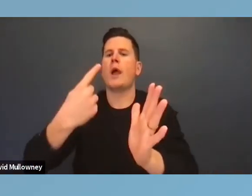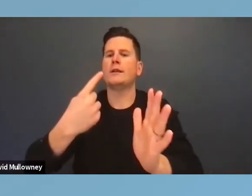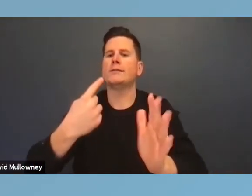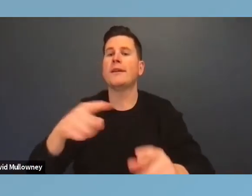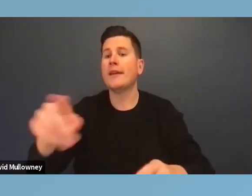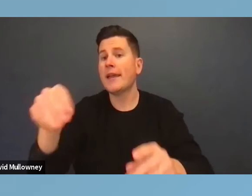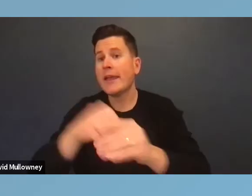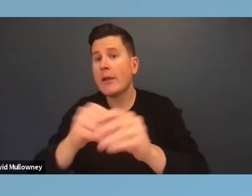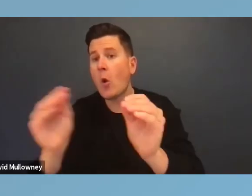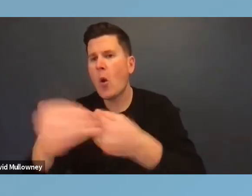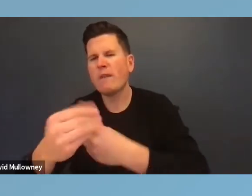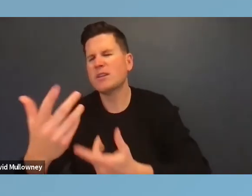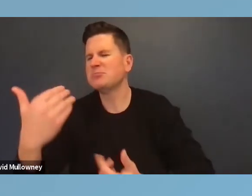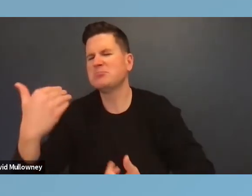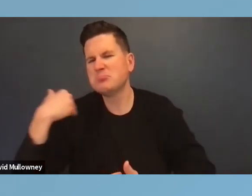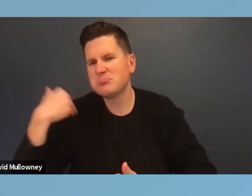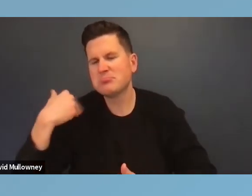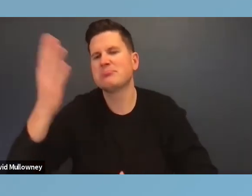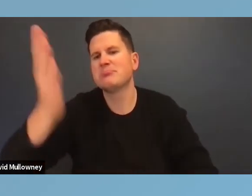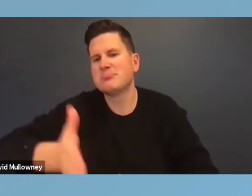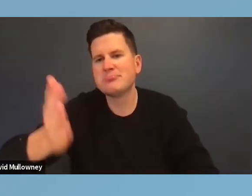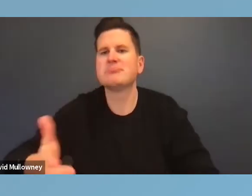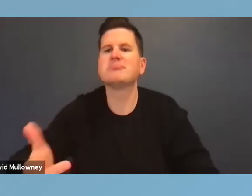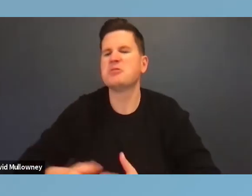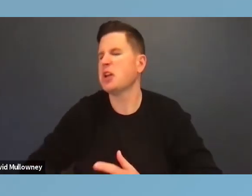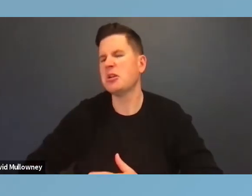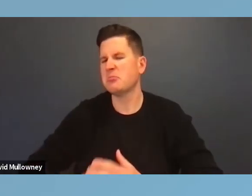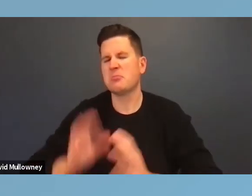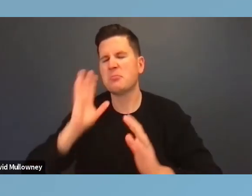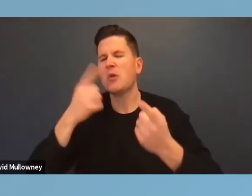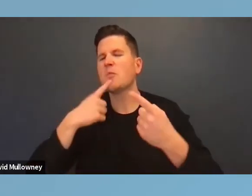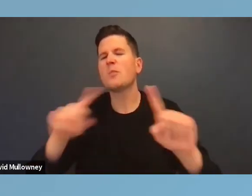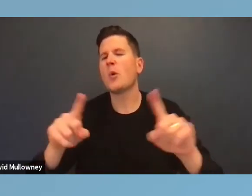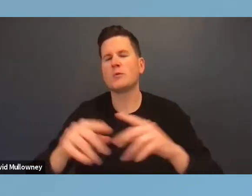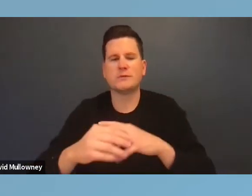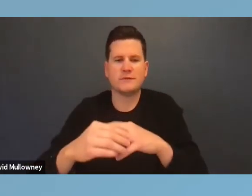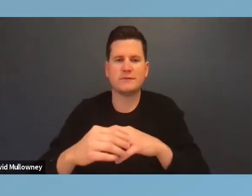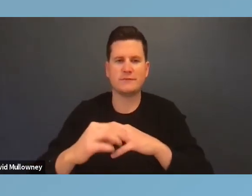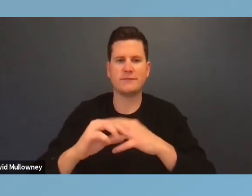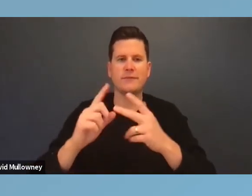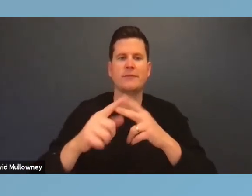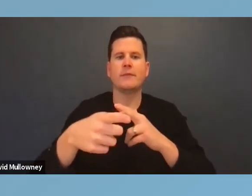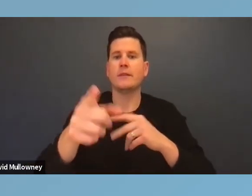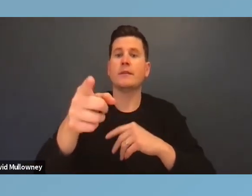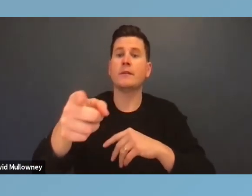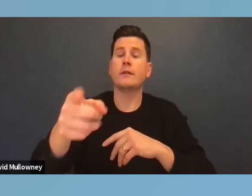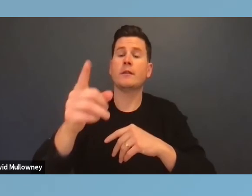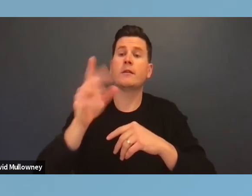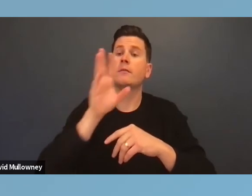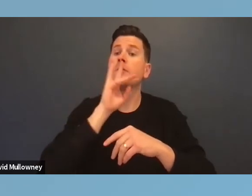want everyone will look if you flash the lights. In a doctor's office, you should come up and tap or wave.